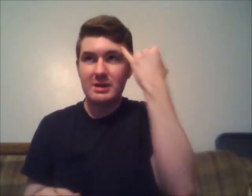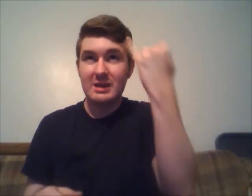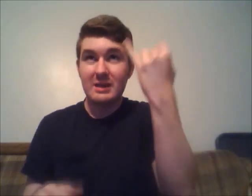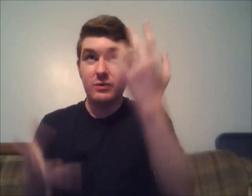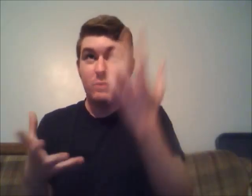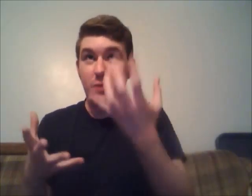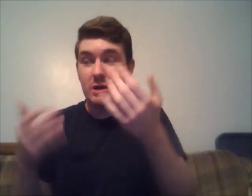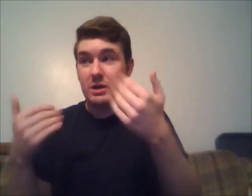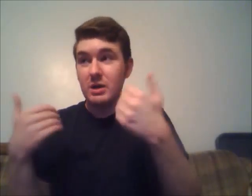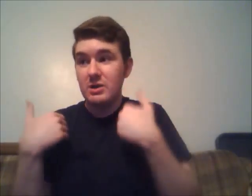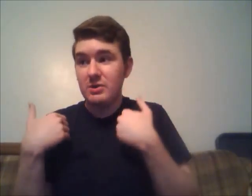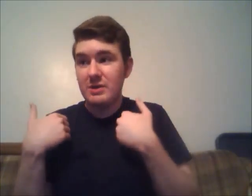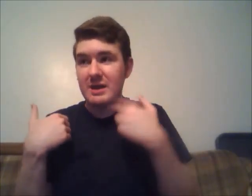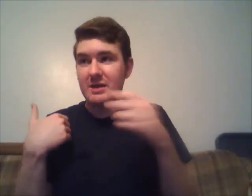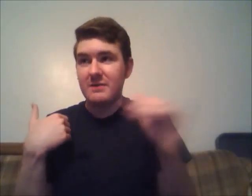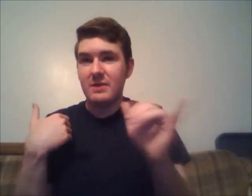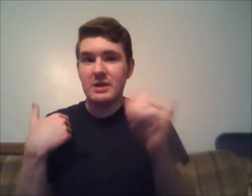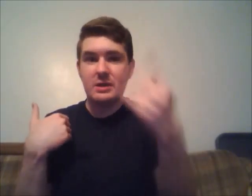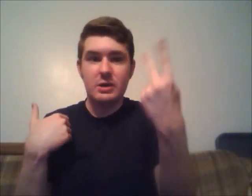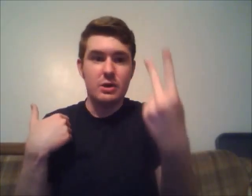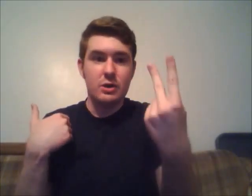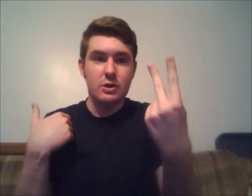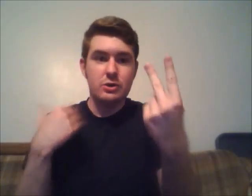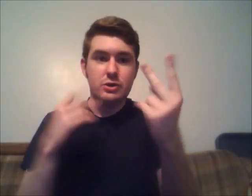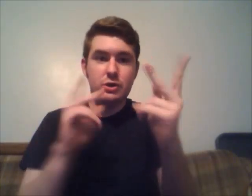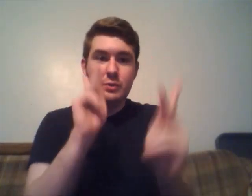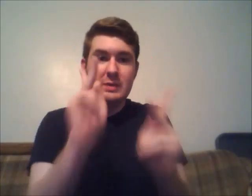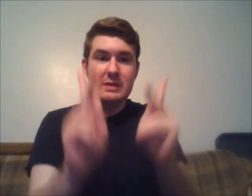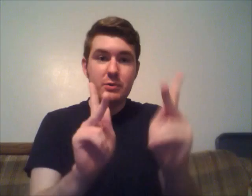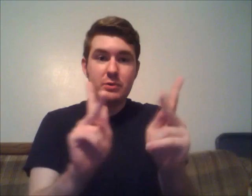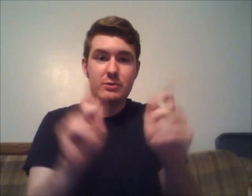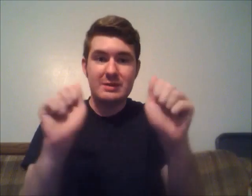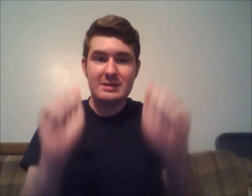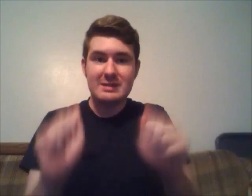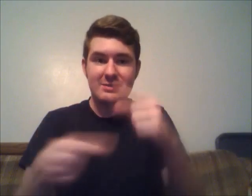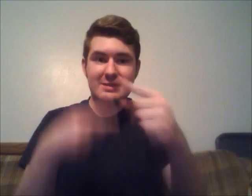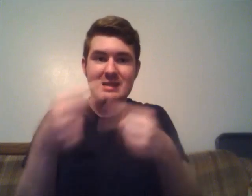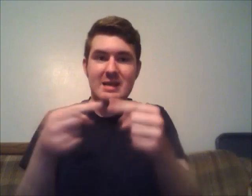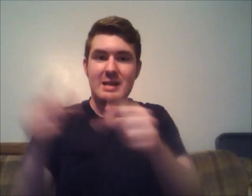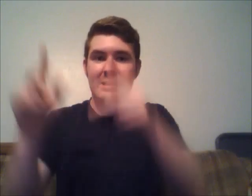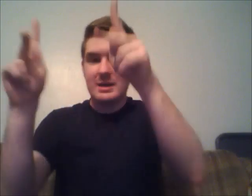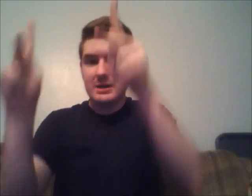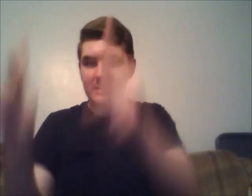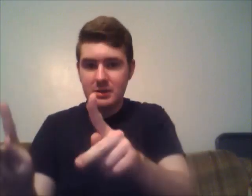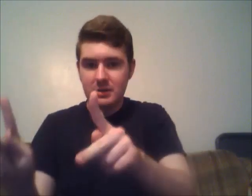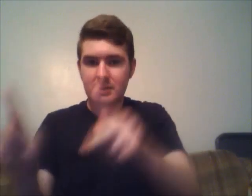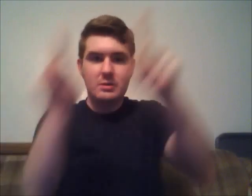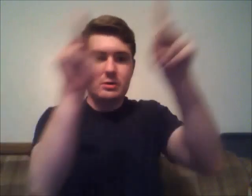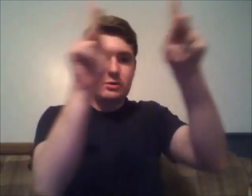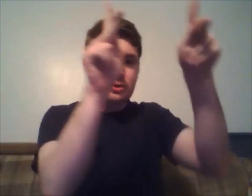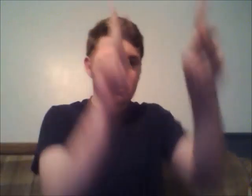If you want, you can have two people. You can sign two